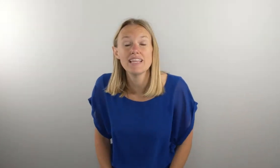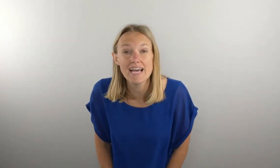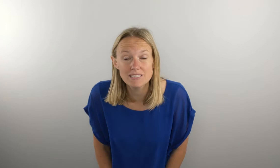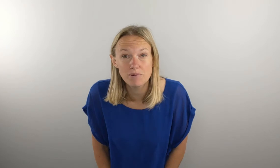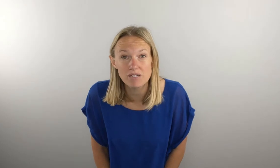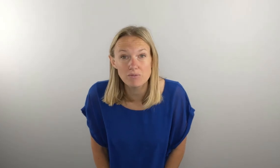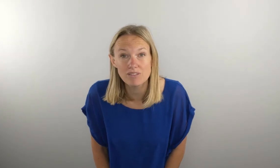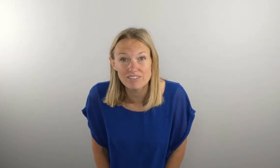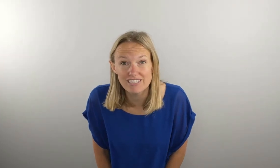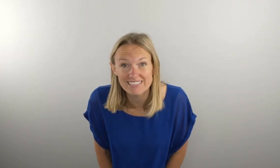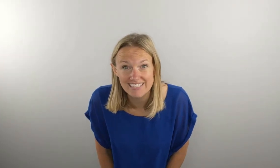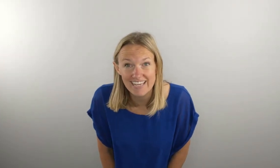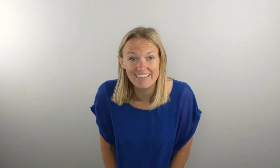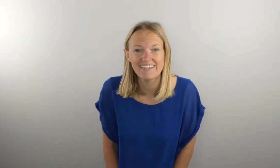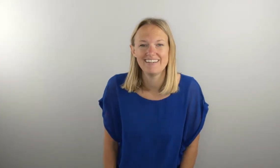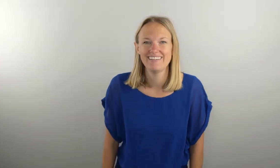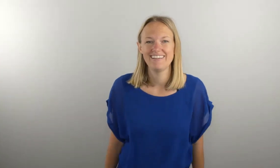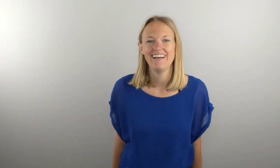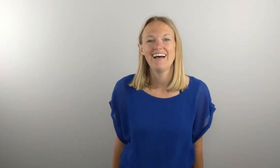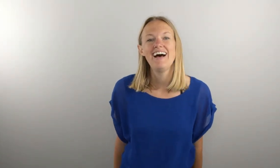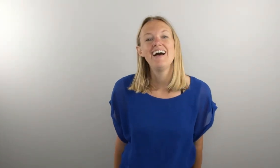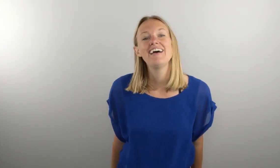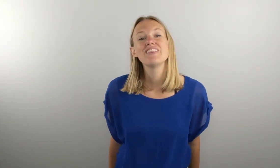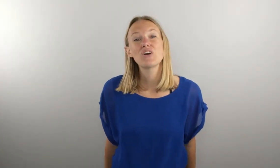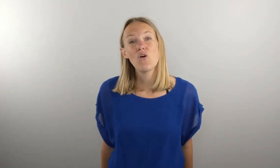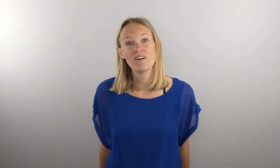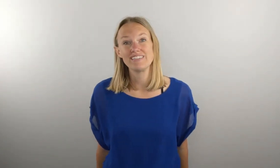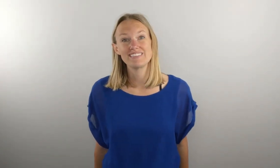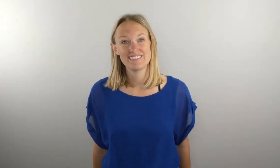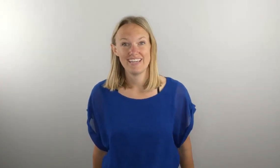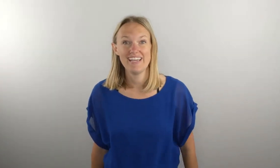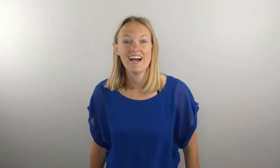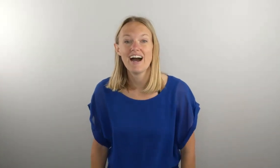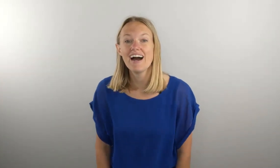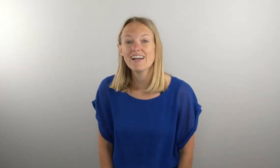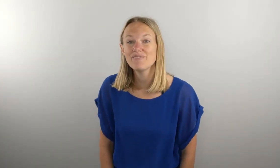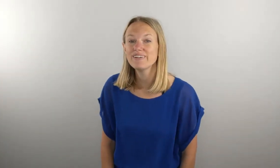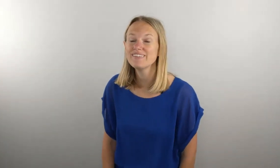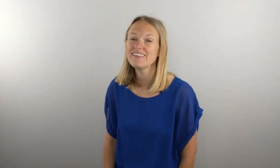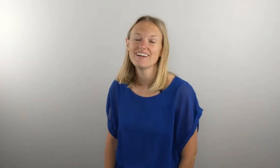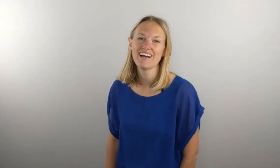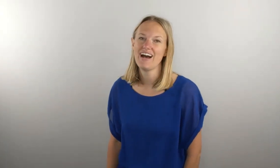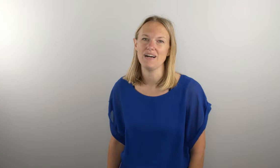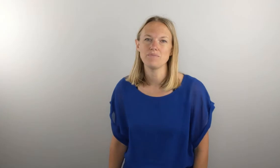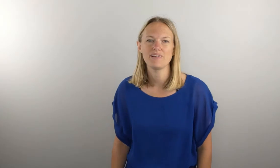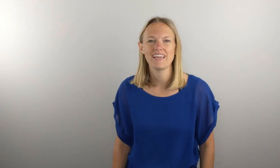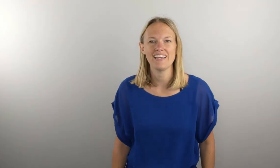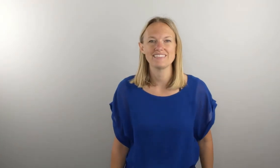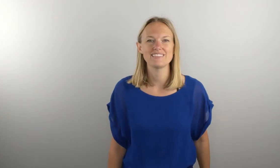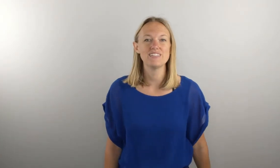last part we're learning today, the chorus, okay? I will look up. Okay, so